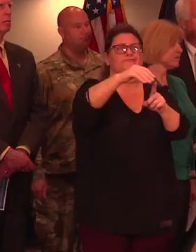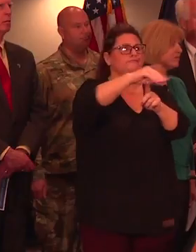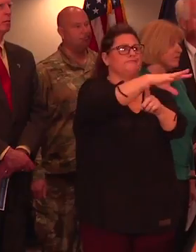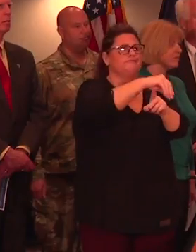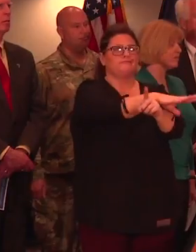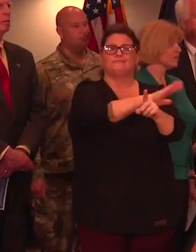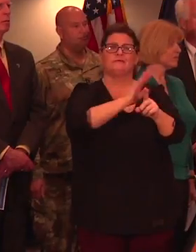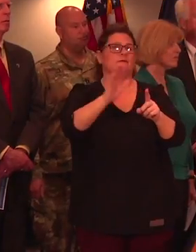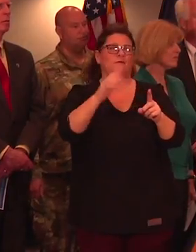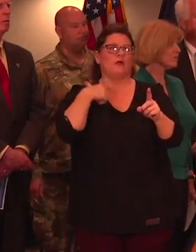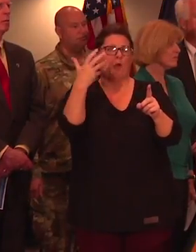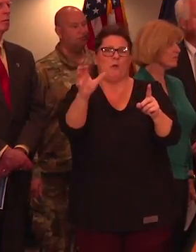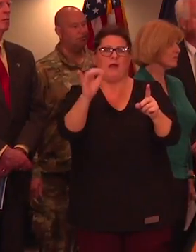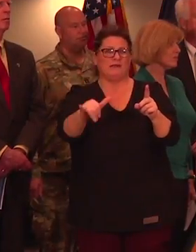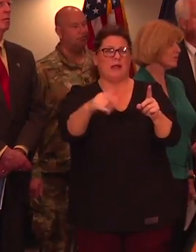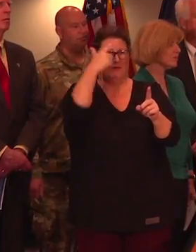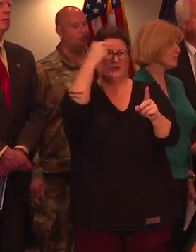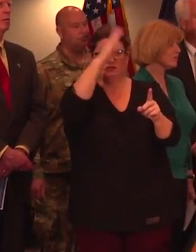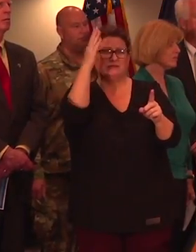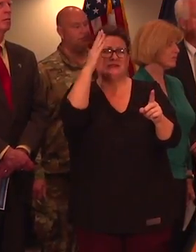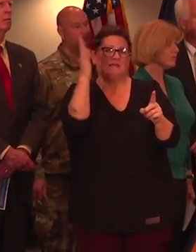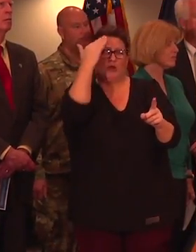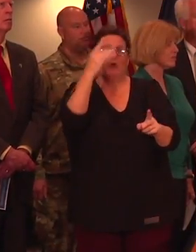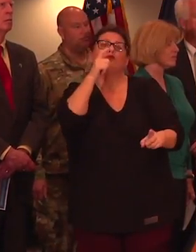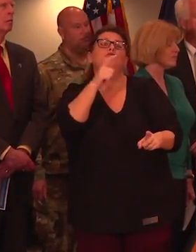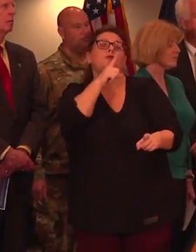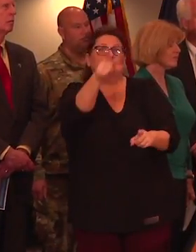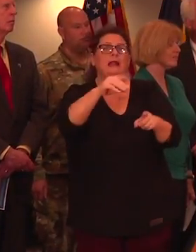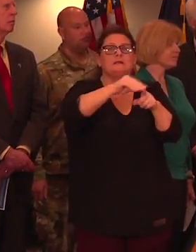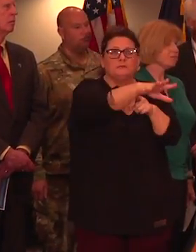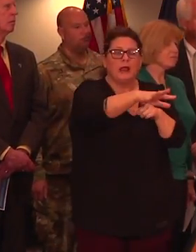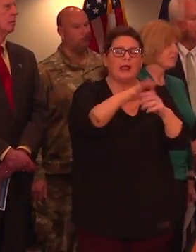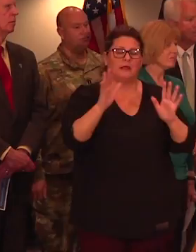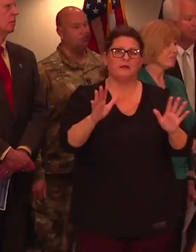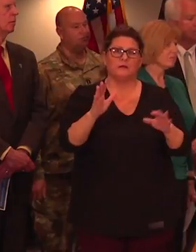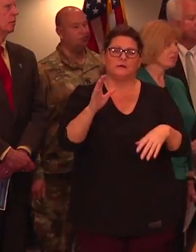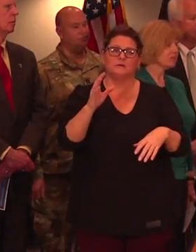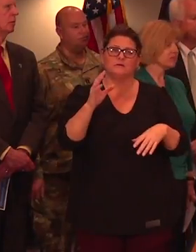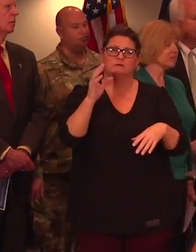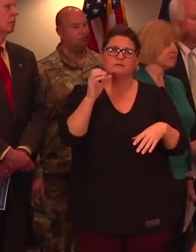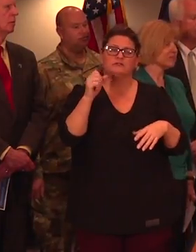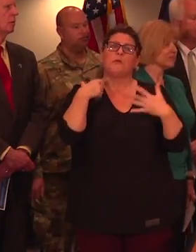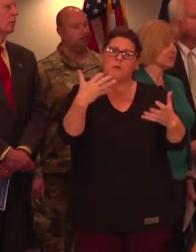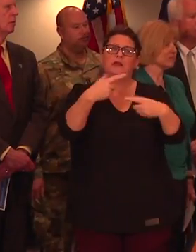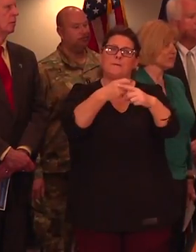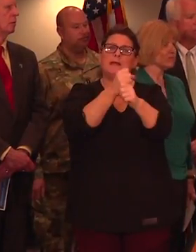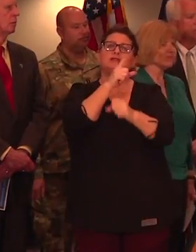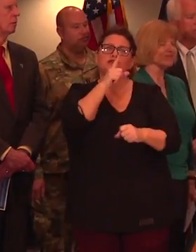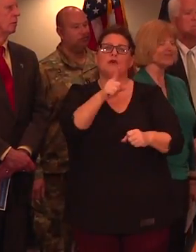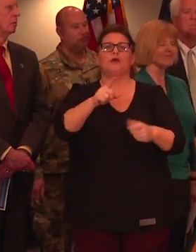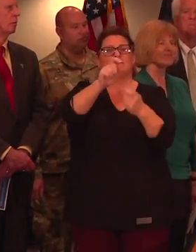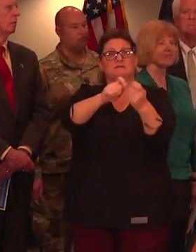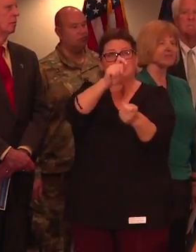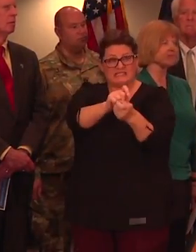is the close contacts of individuals that we focus on for specific disease measures. For specific disease prevention